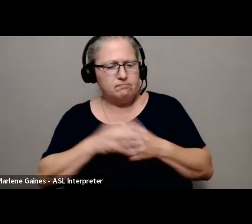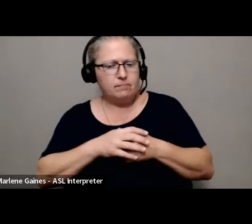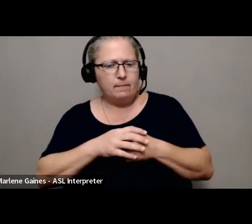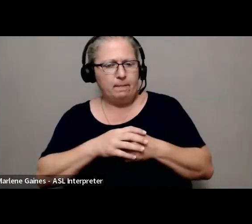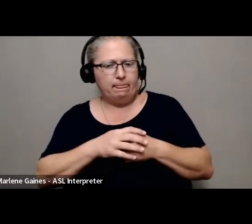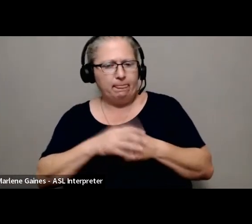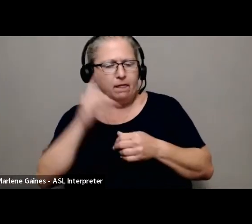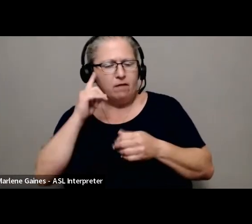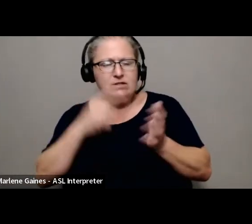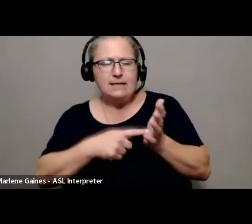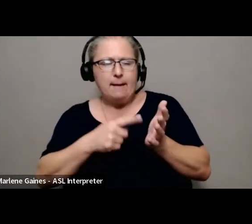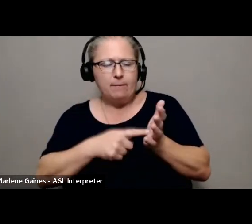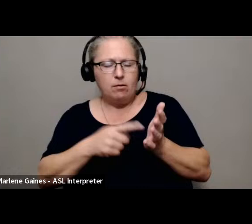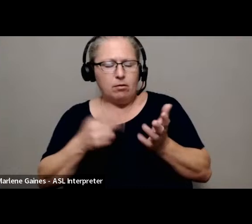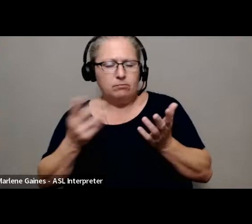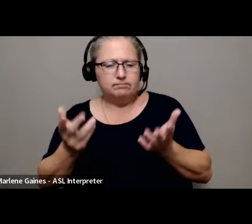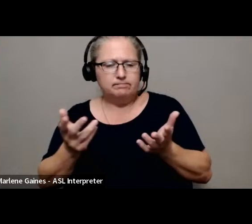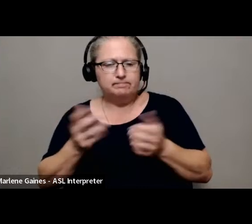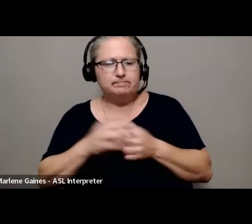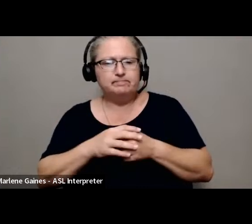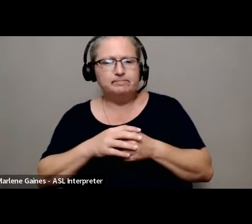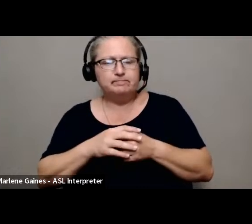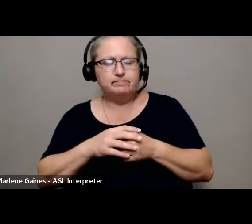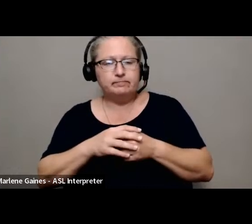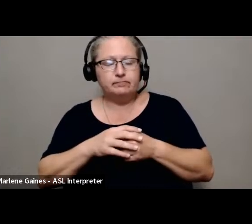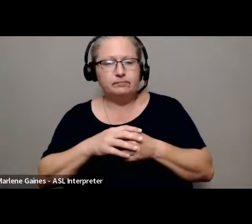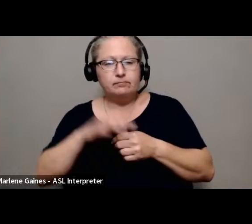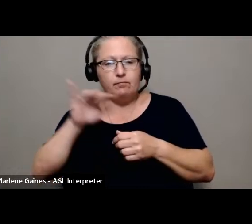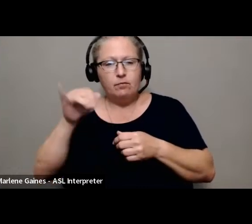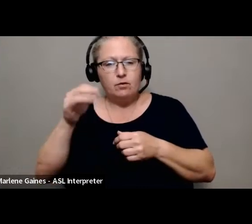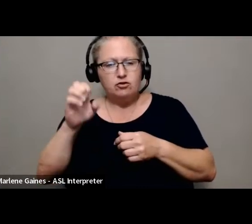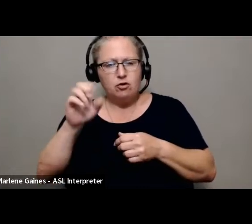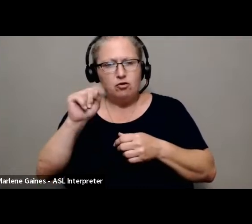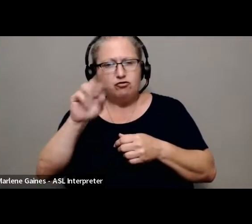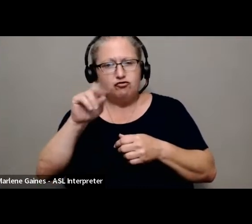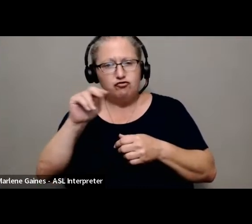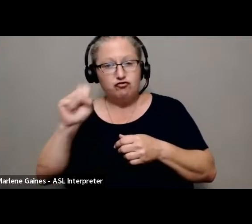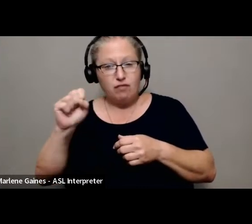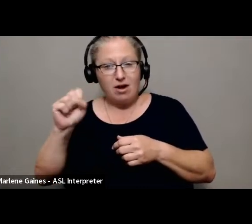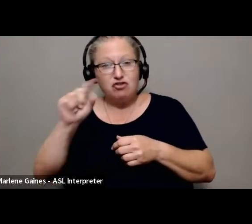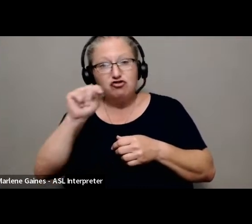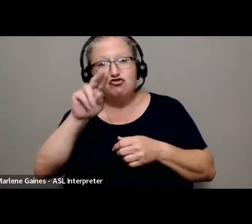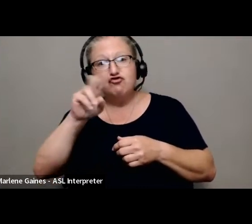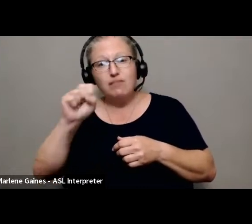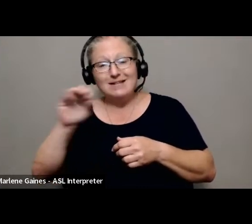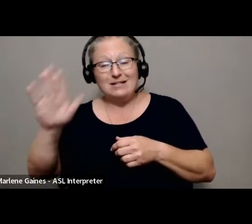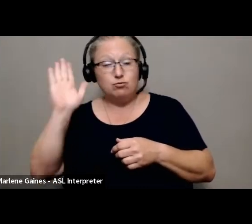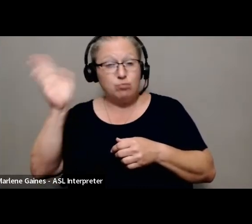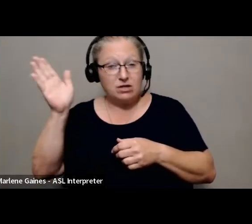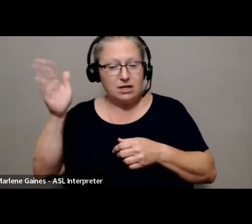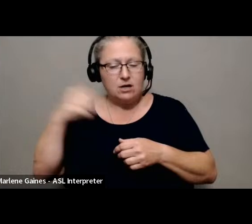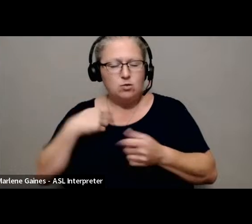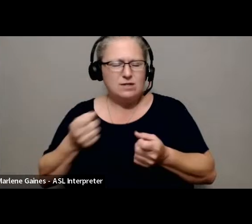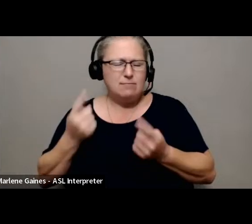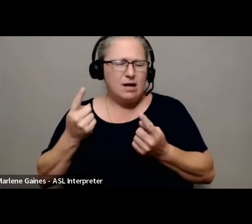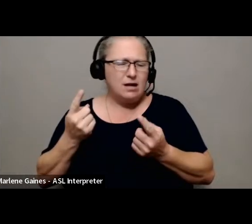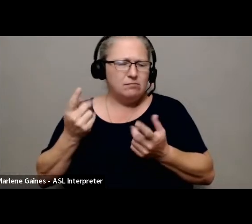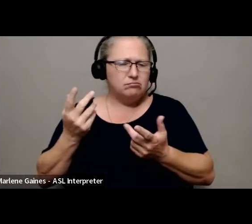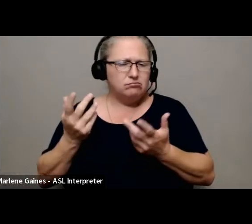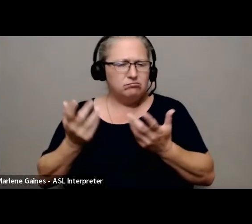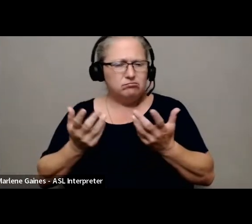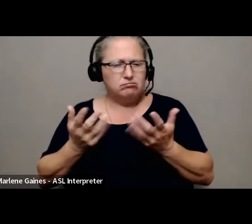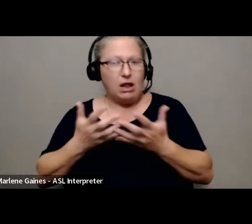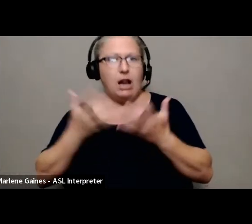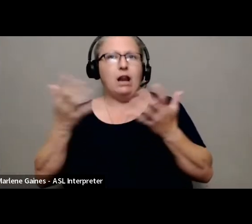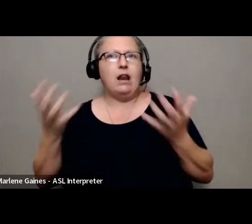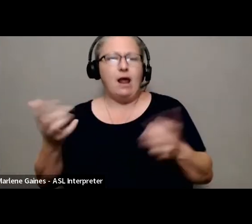So for example, Joe Truss, in his presentation, we spent a